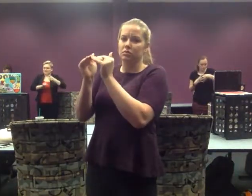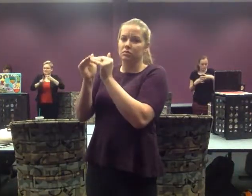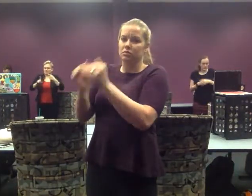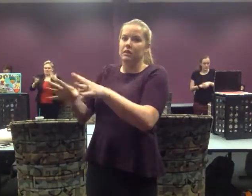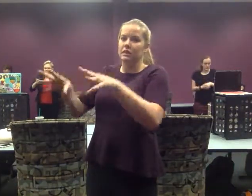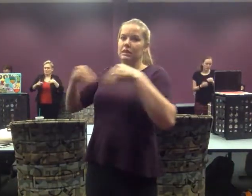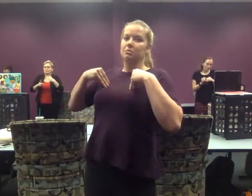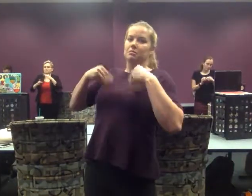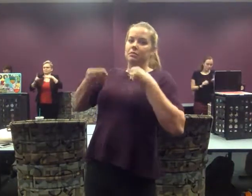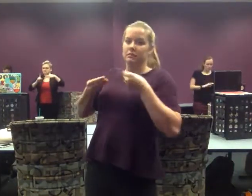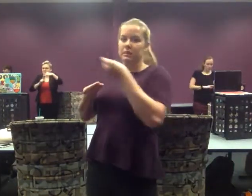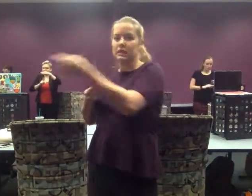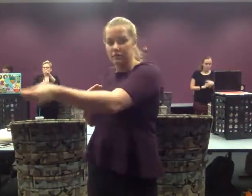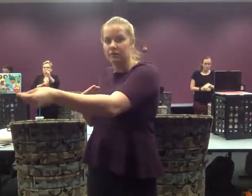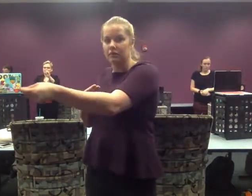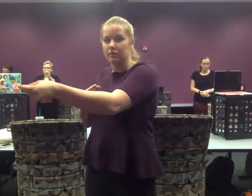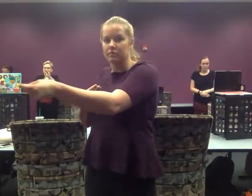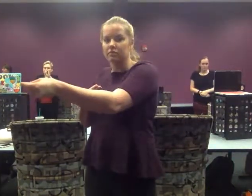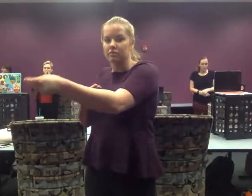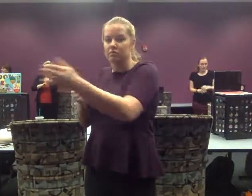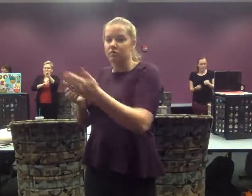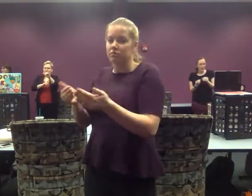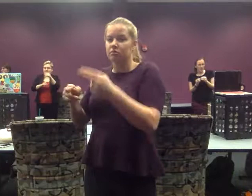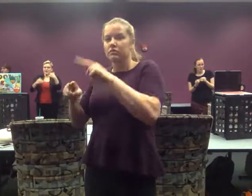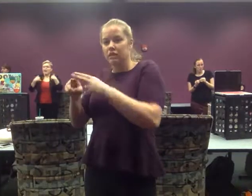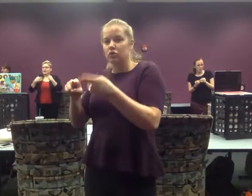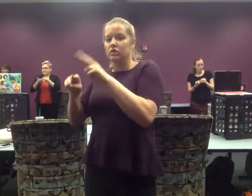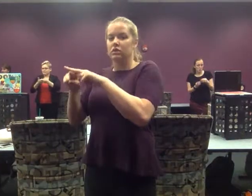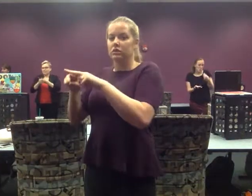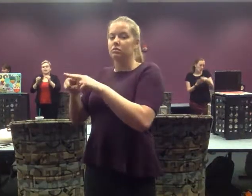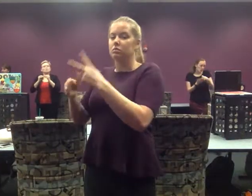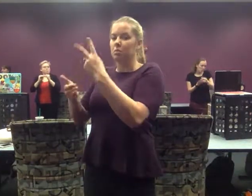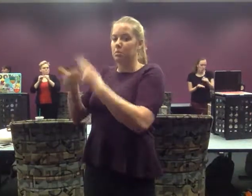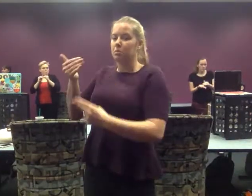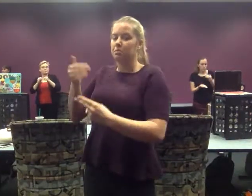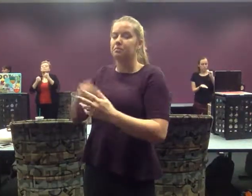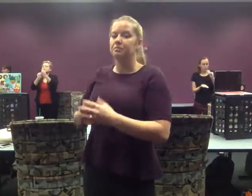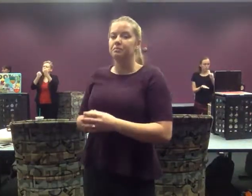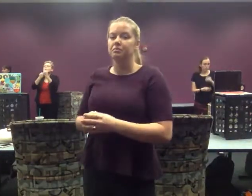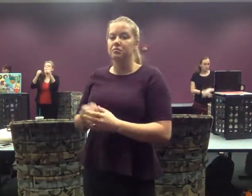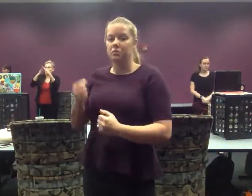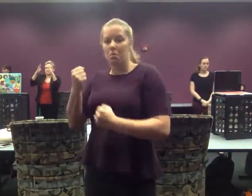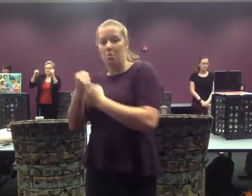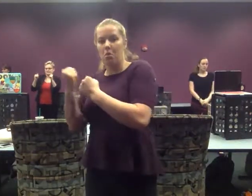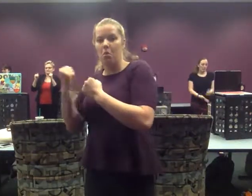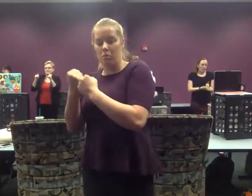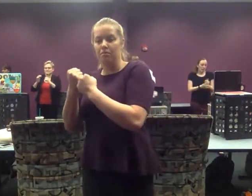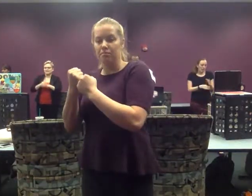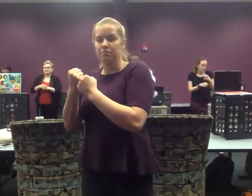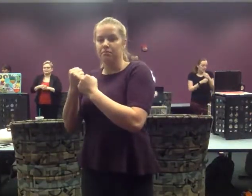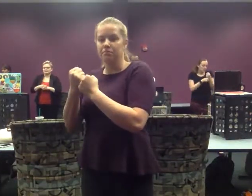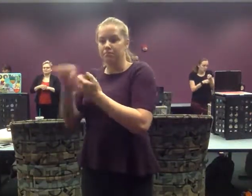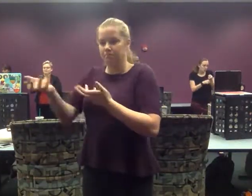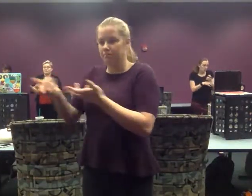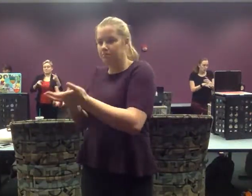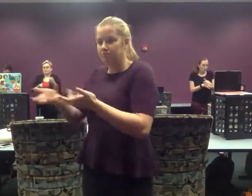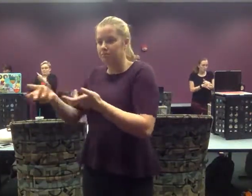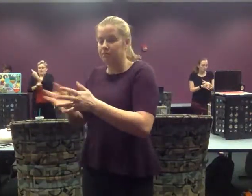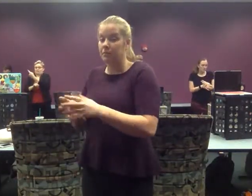more surplus or more optional money with which to support the system. The other is a regressive tax, and it's